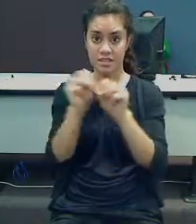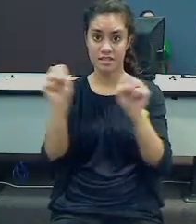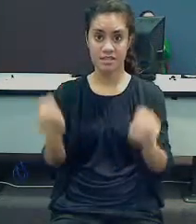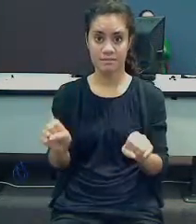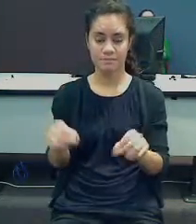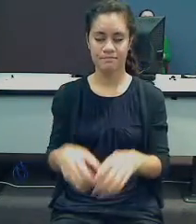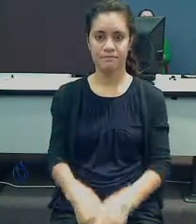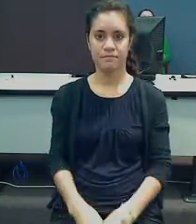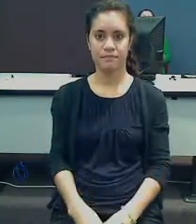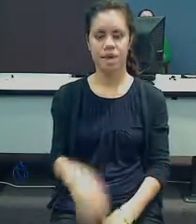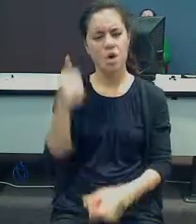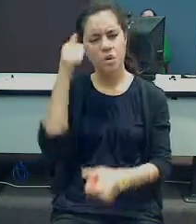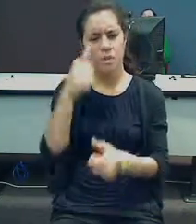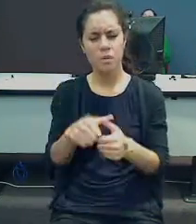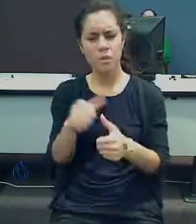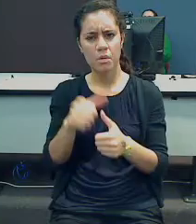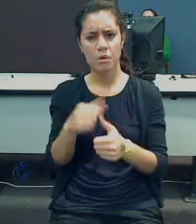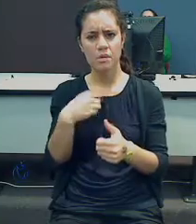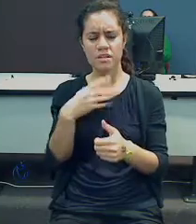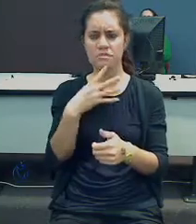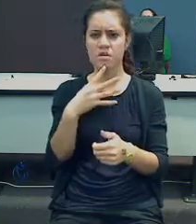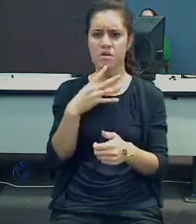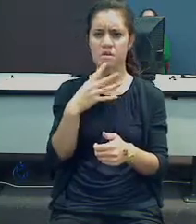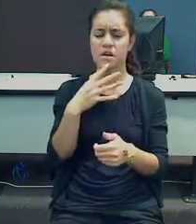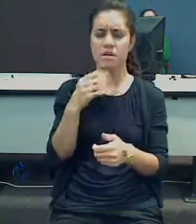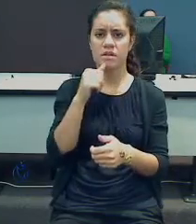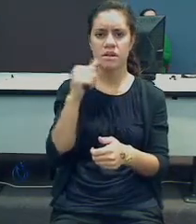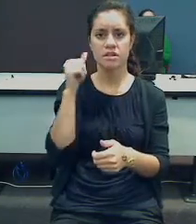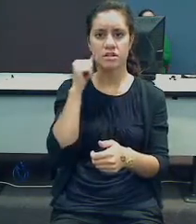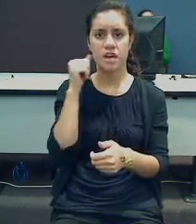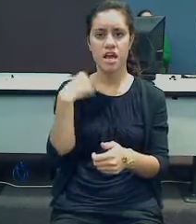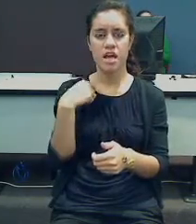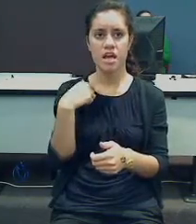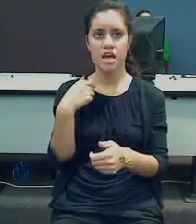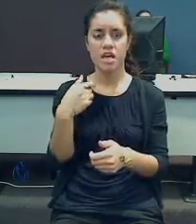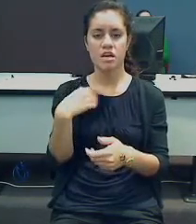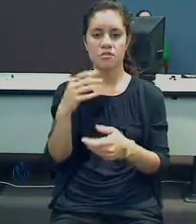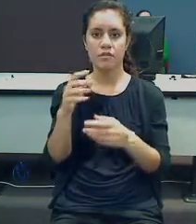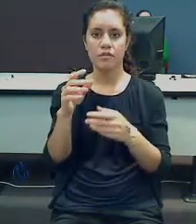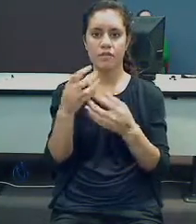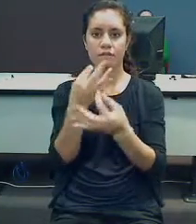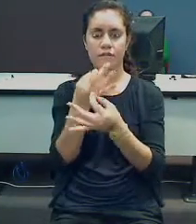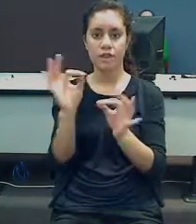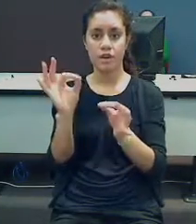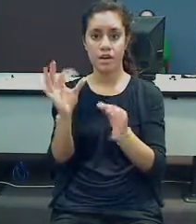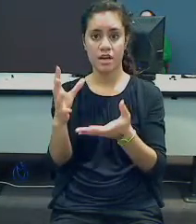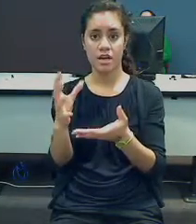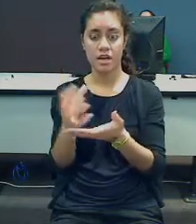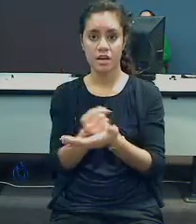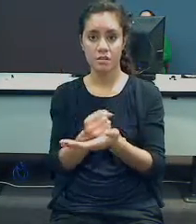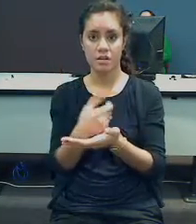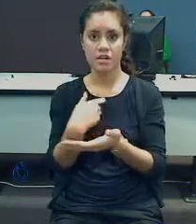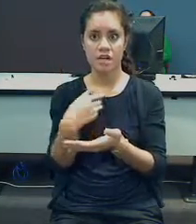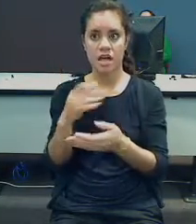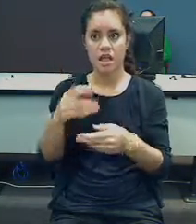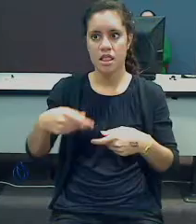Remember what we spoke about yesterday in terms of free enterprise allowing businesses to operate freely